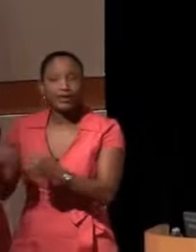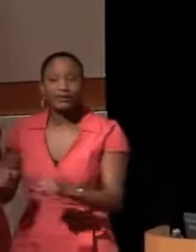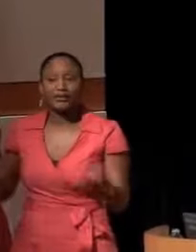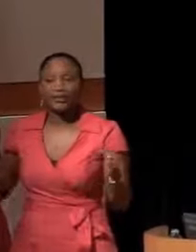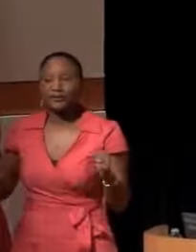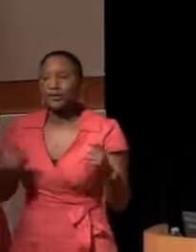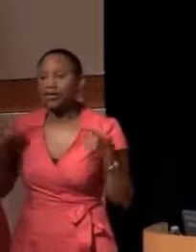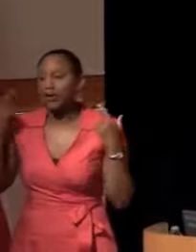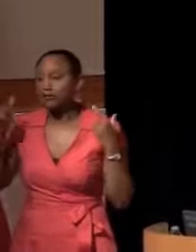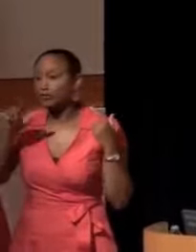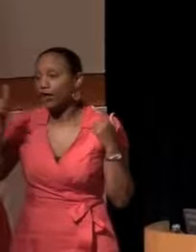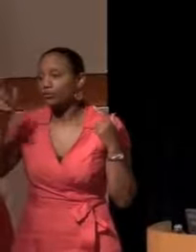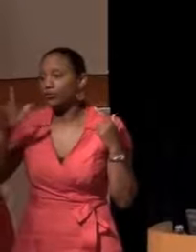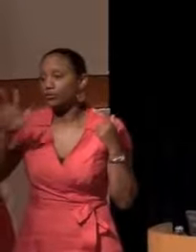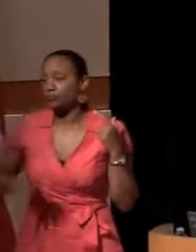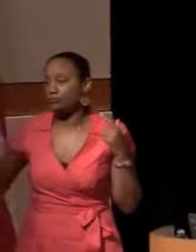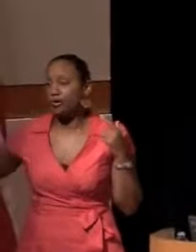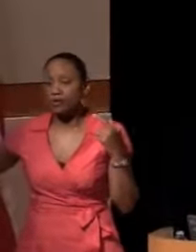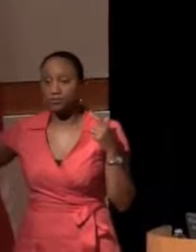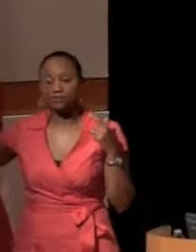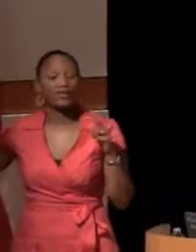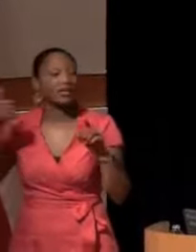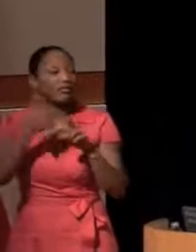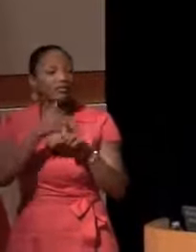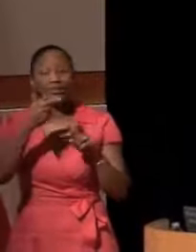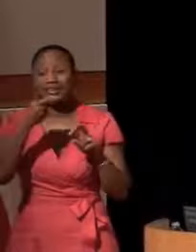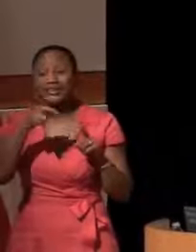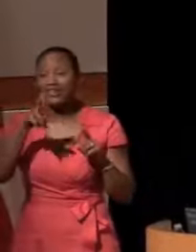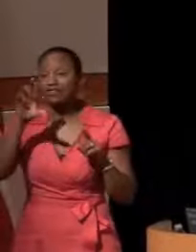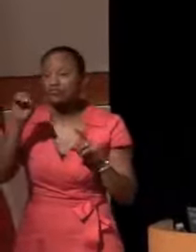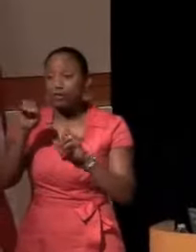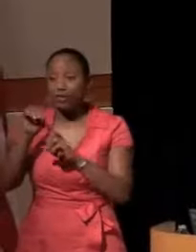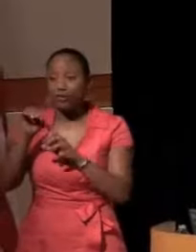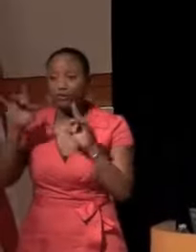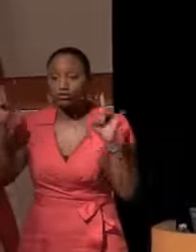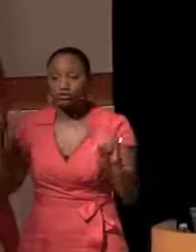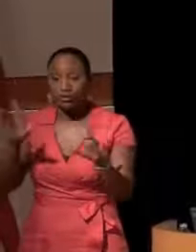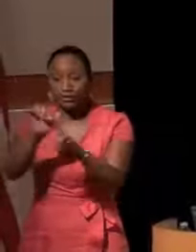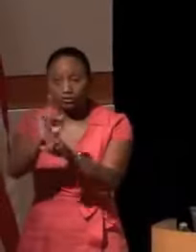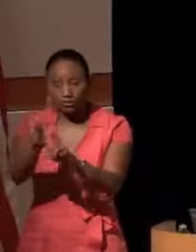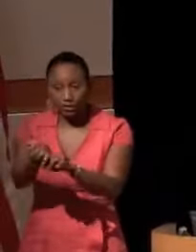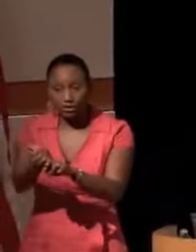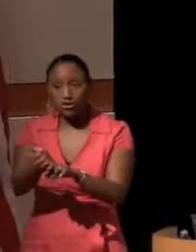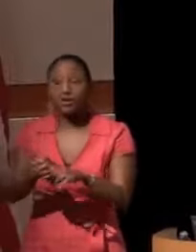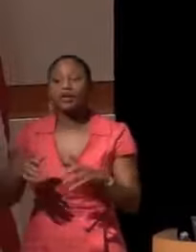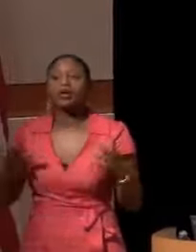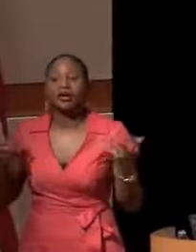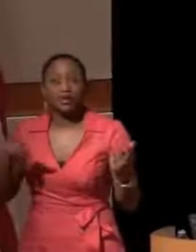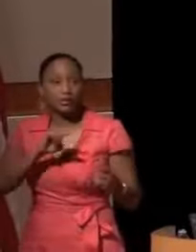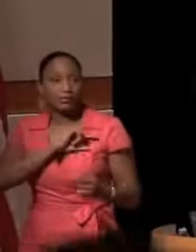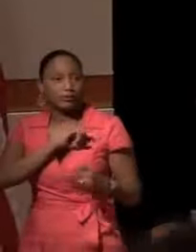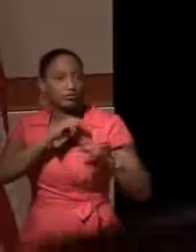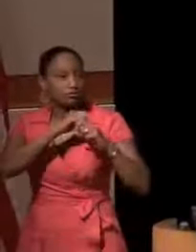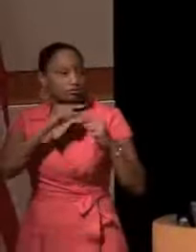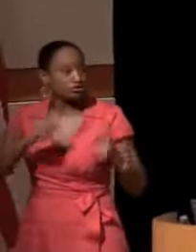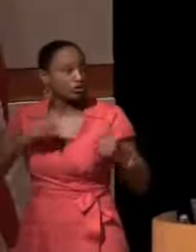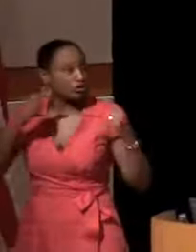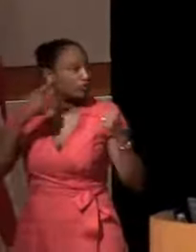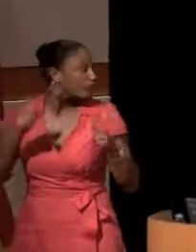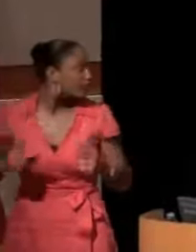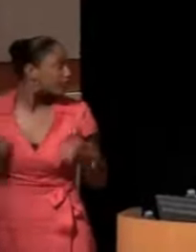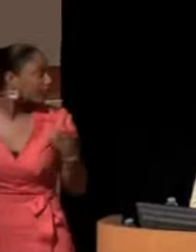the lives of those around him. He is a hero in this tragic situation as an agent struggled for his